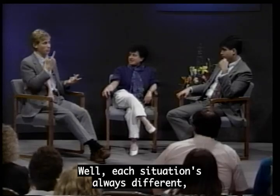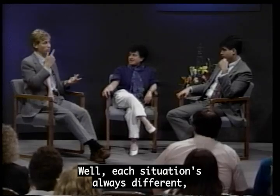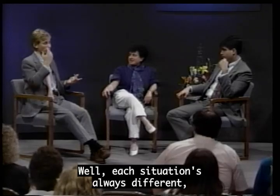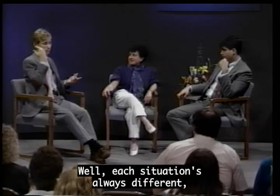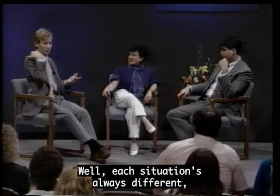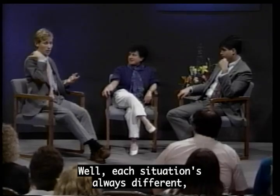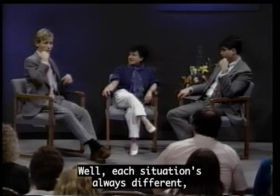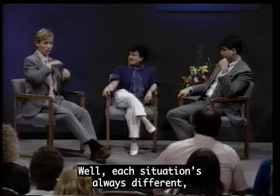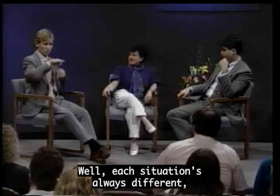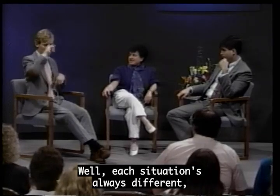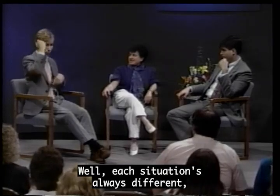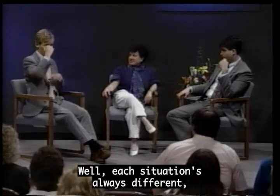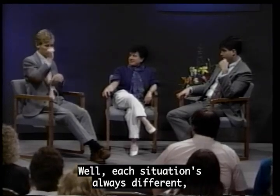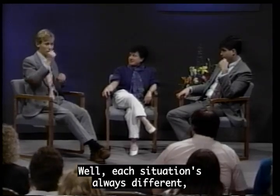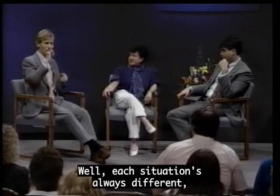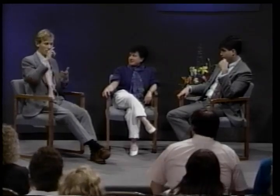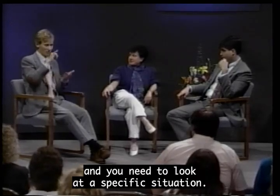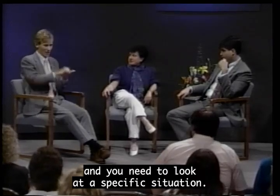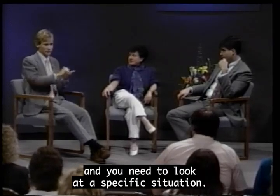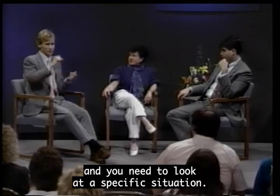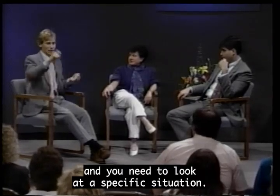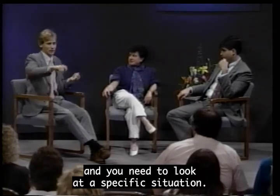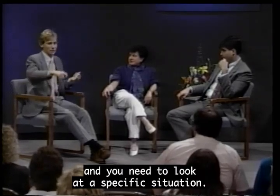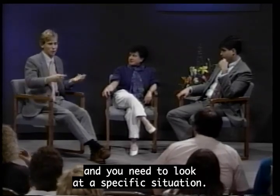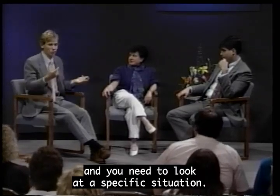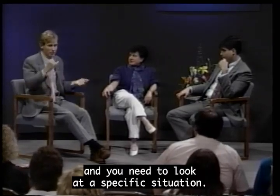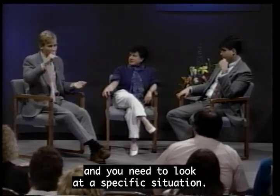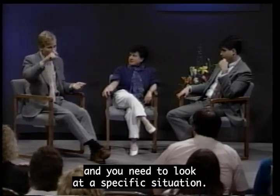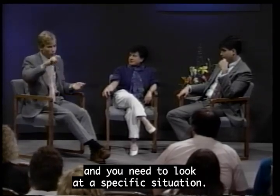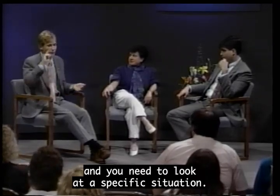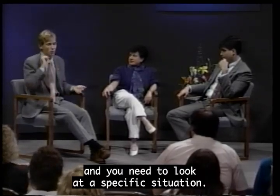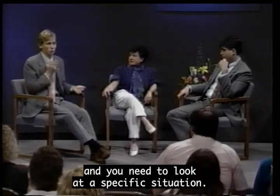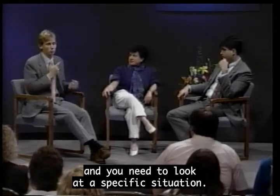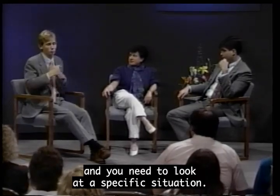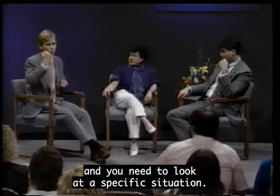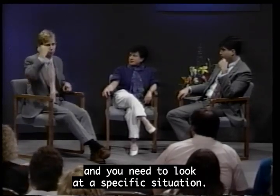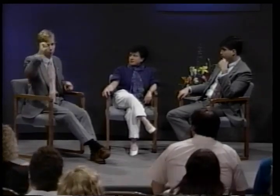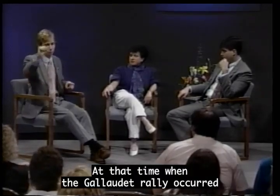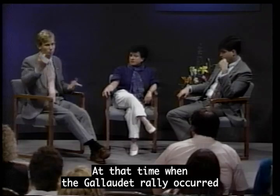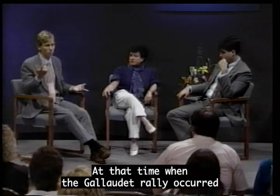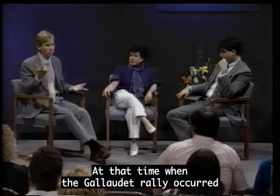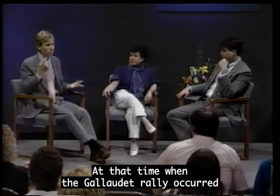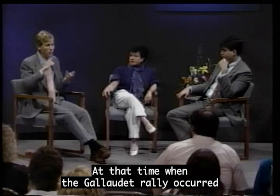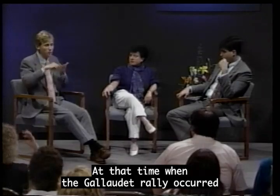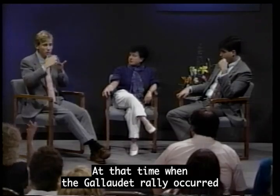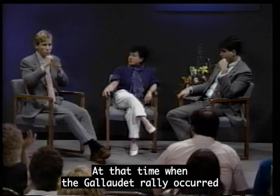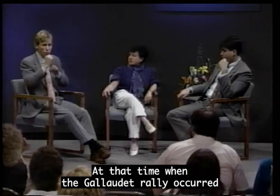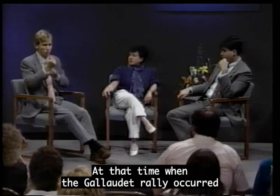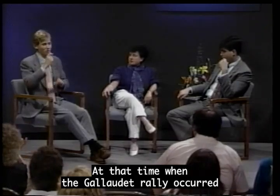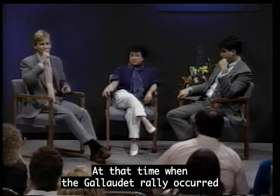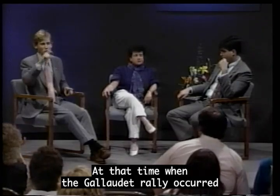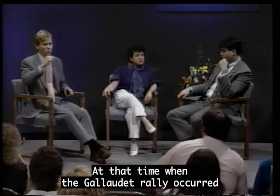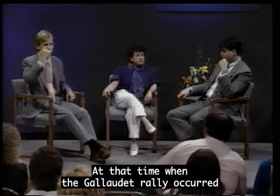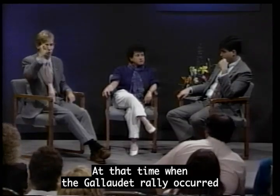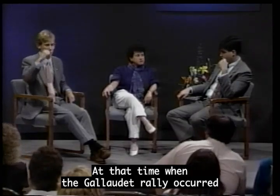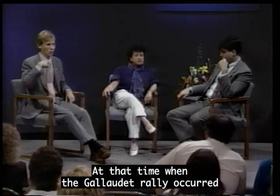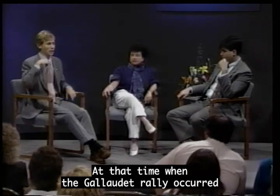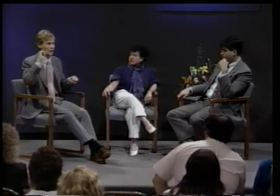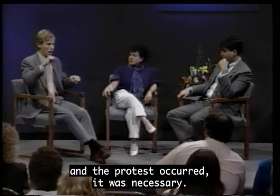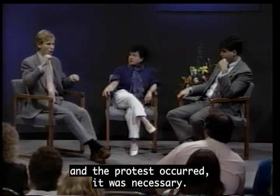to look at a specific situation. At that time, when the Gallaudet rally occurred and the protest occurred, it was necessary.